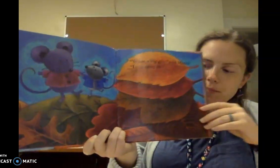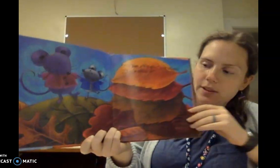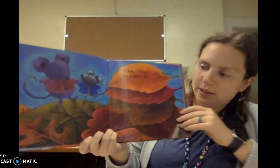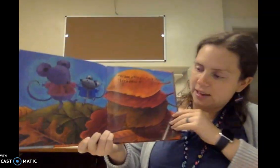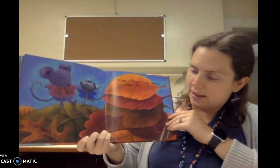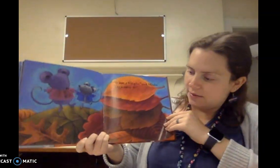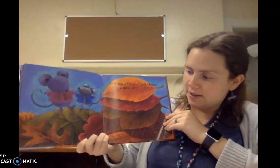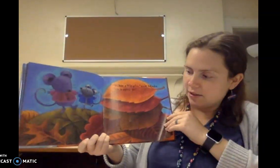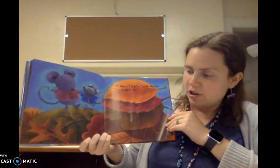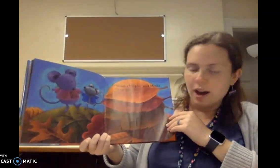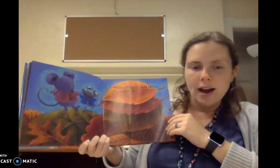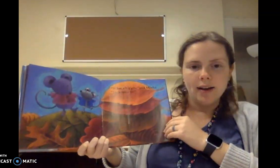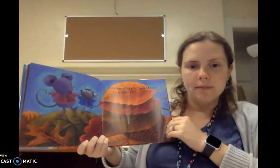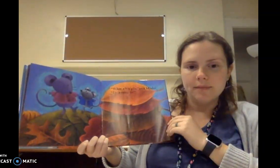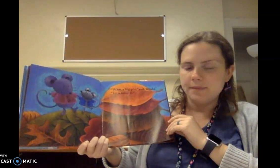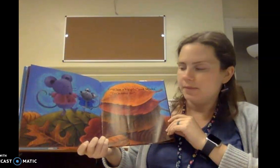in the leaves. Good job.